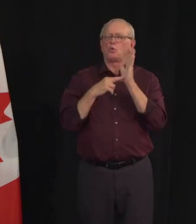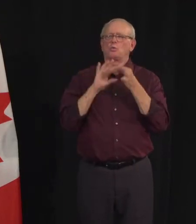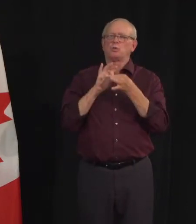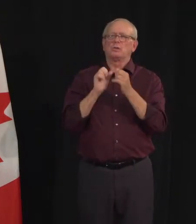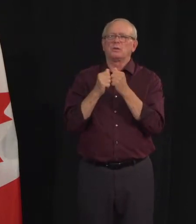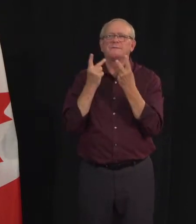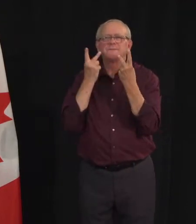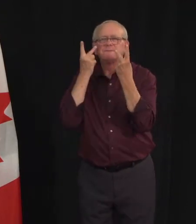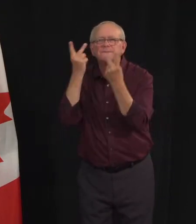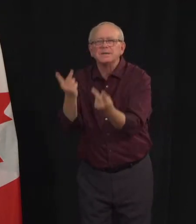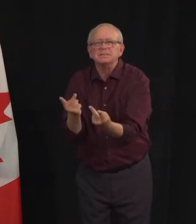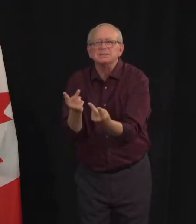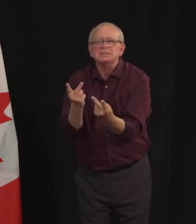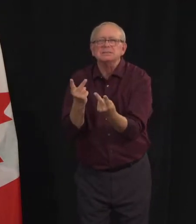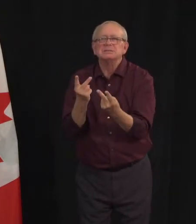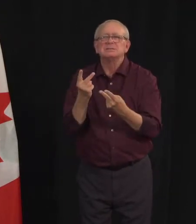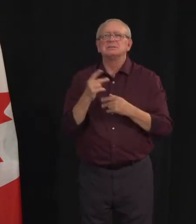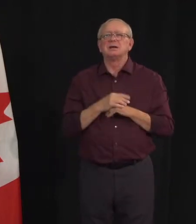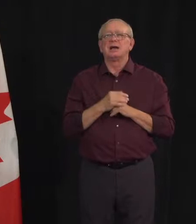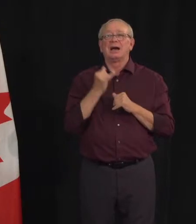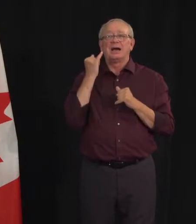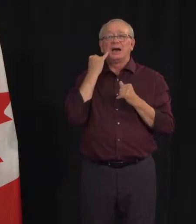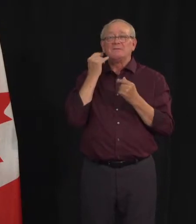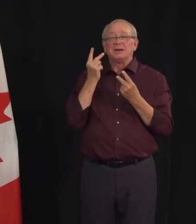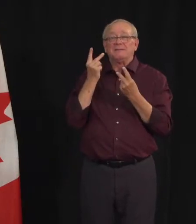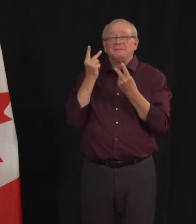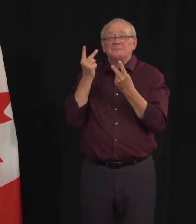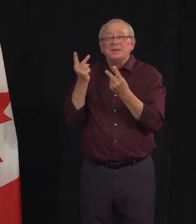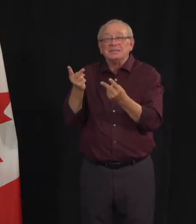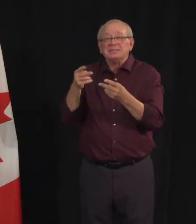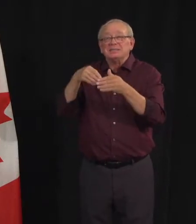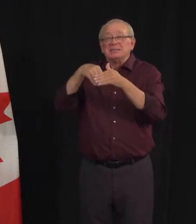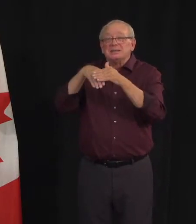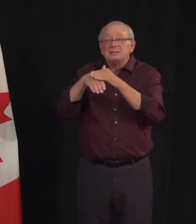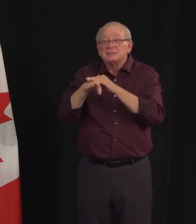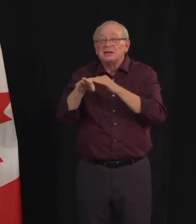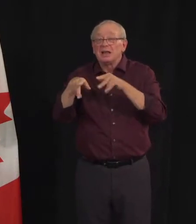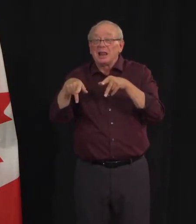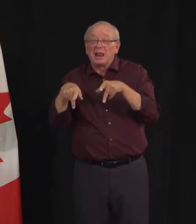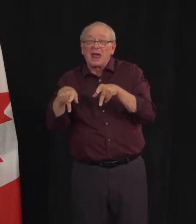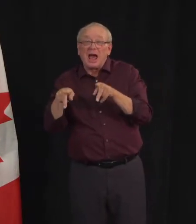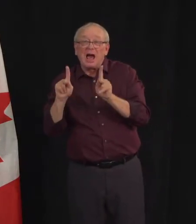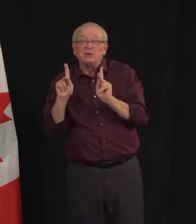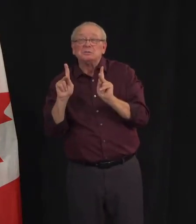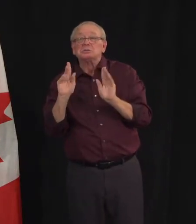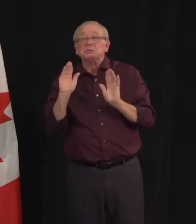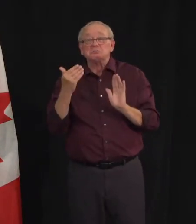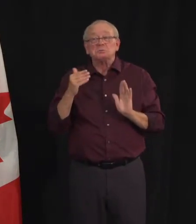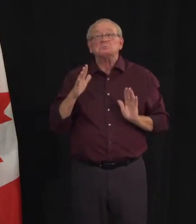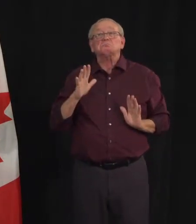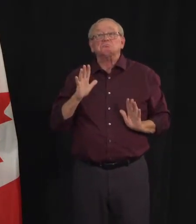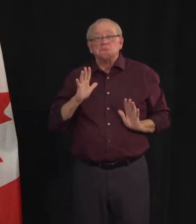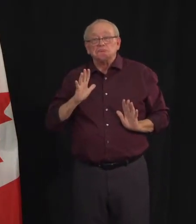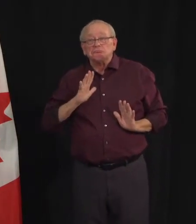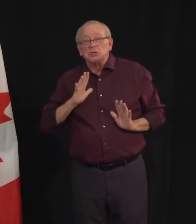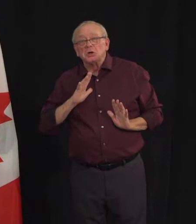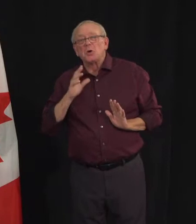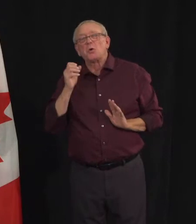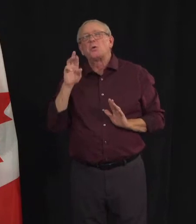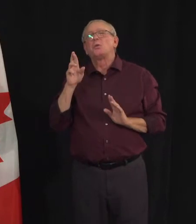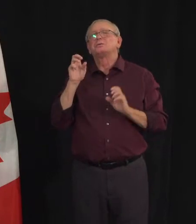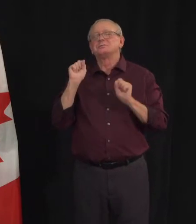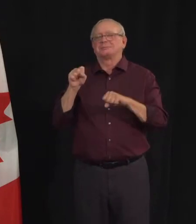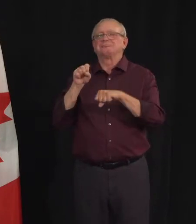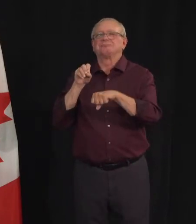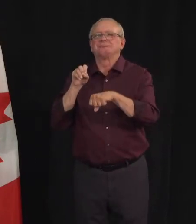watching our outbreaks in continuing care to determine where it seems that an introduction of the virus happened. But to date, it does not